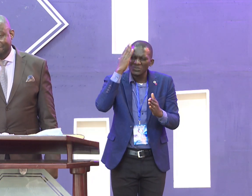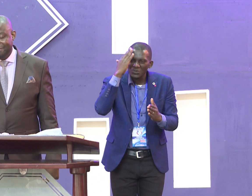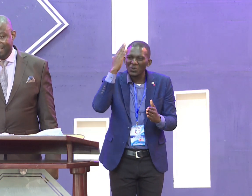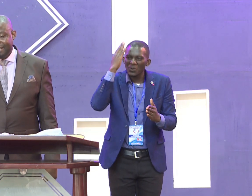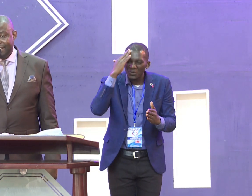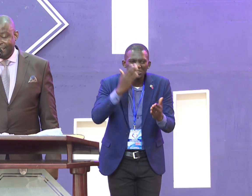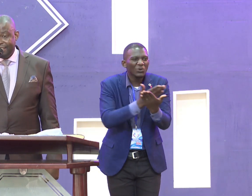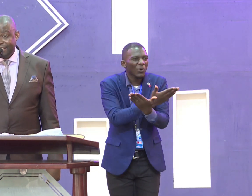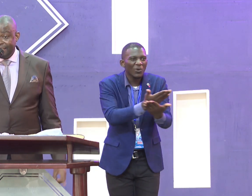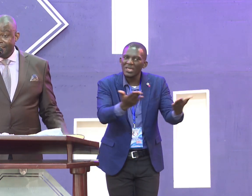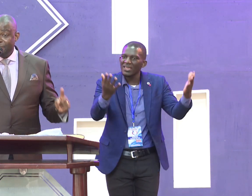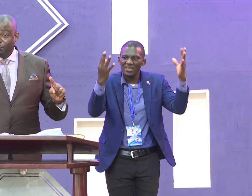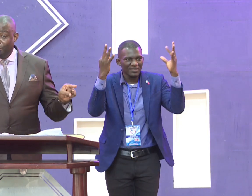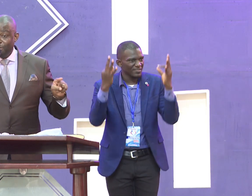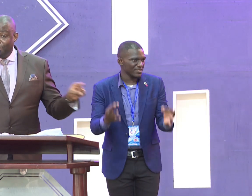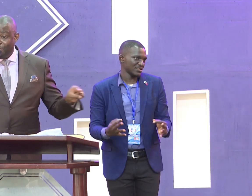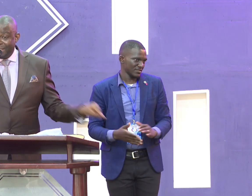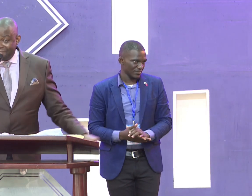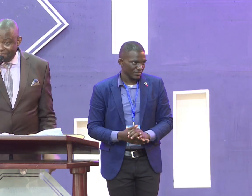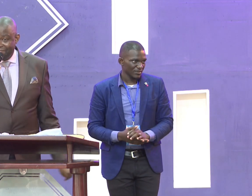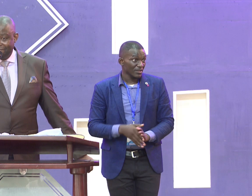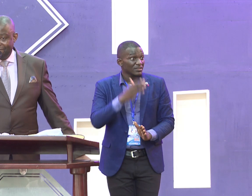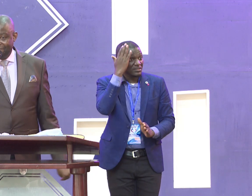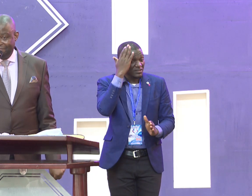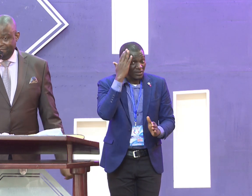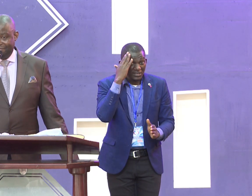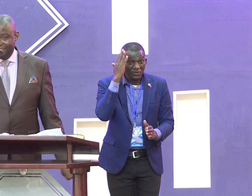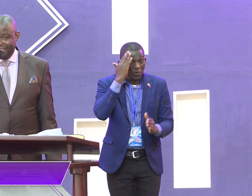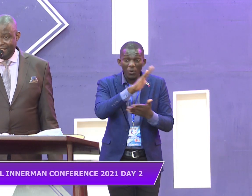knows everything. He is